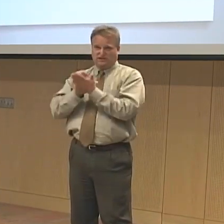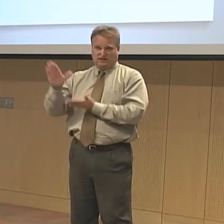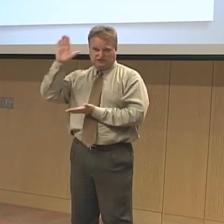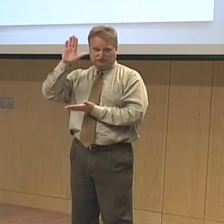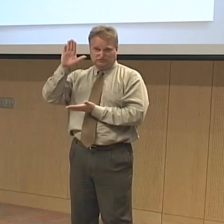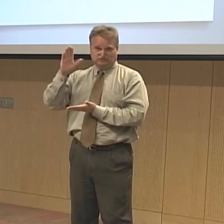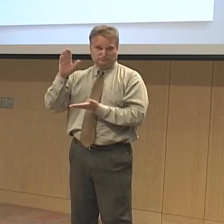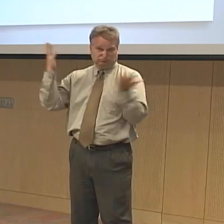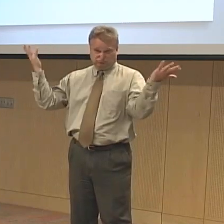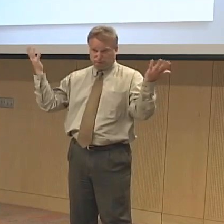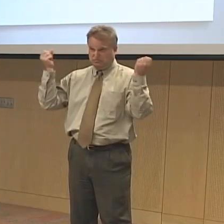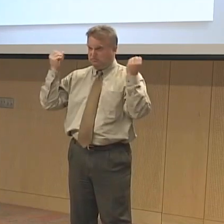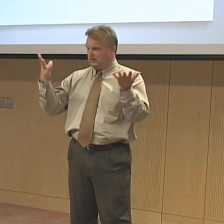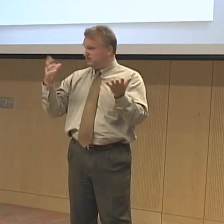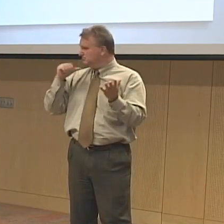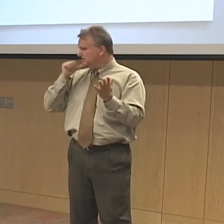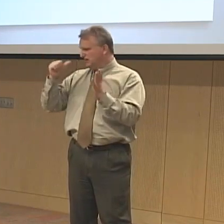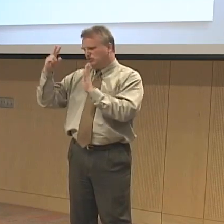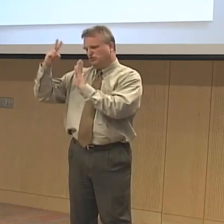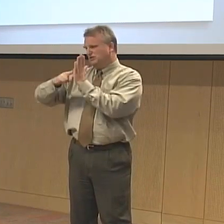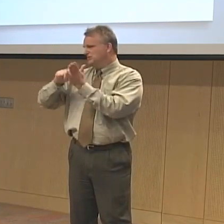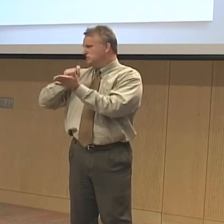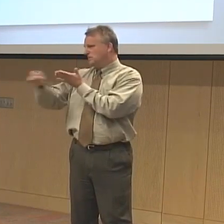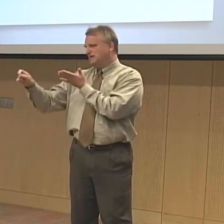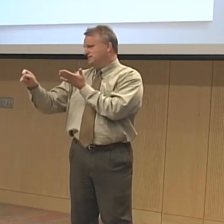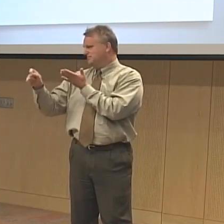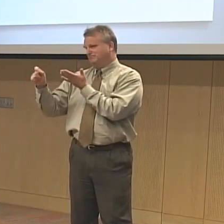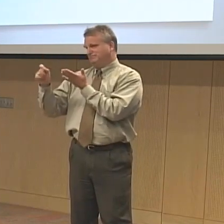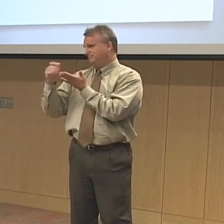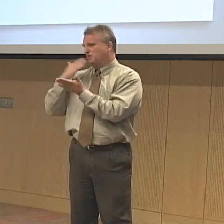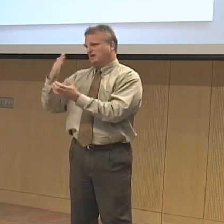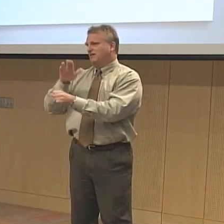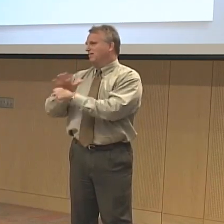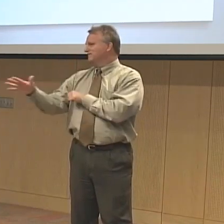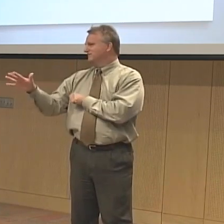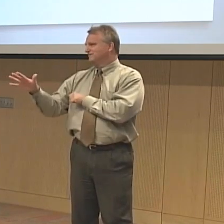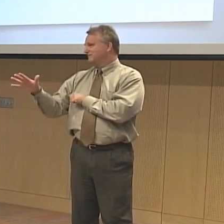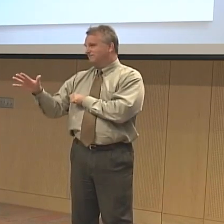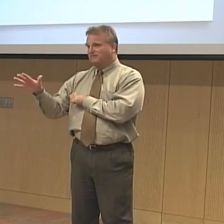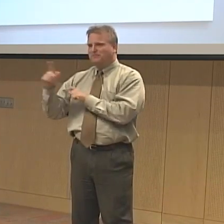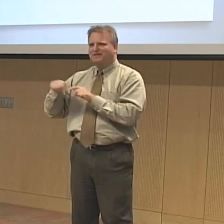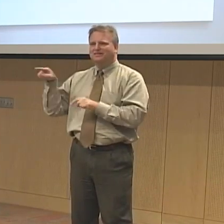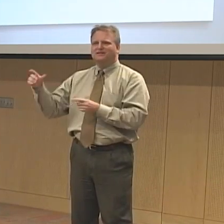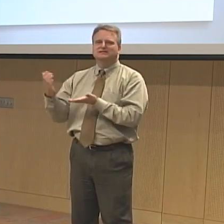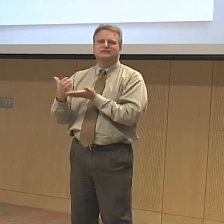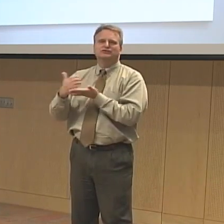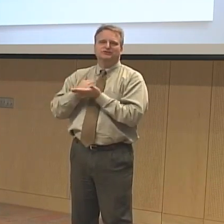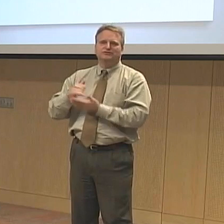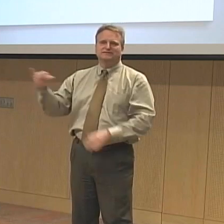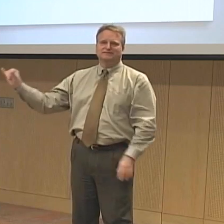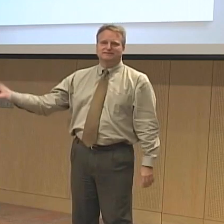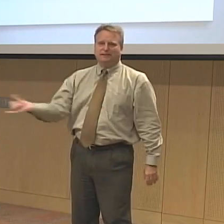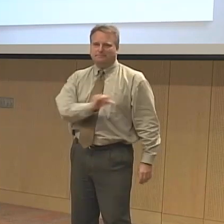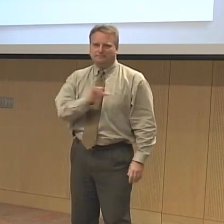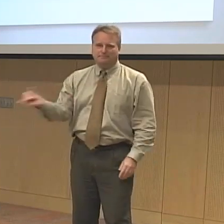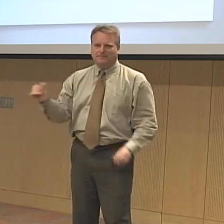college. The students are not that literate enough to get into school, but they still deserve the same